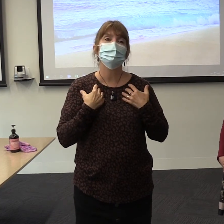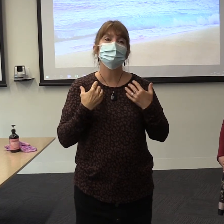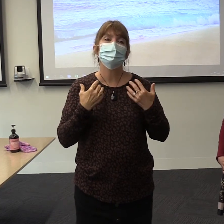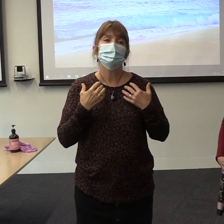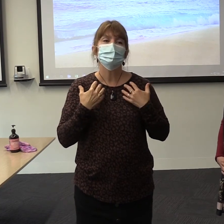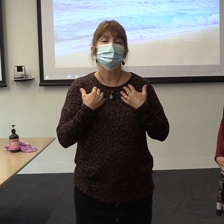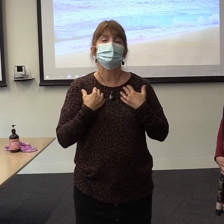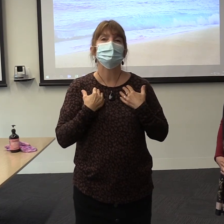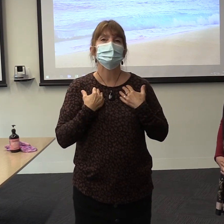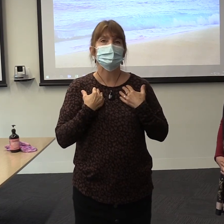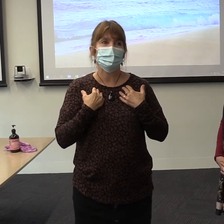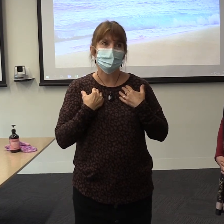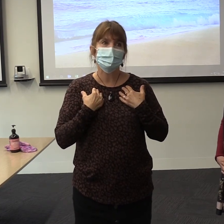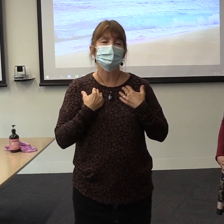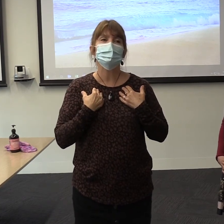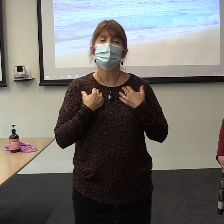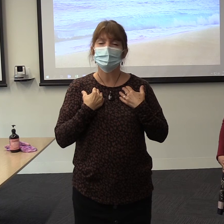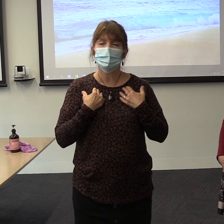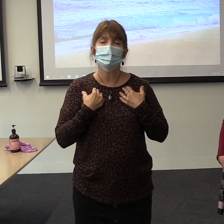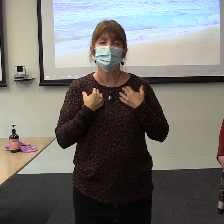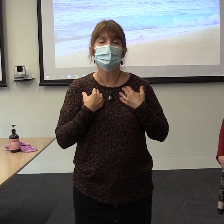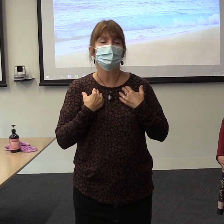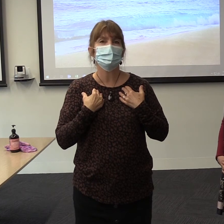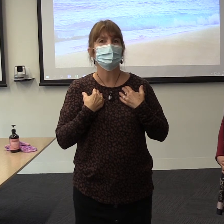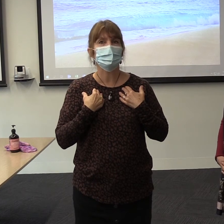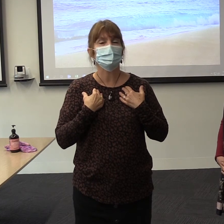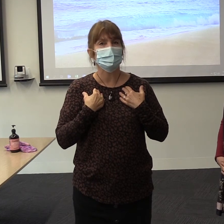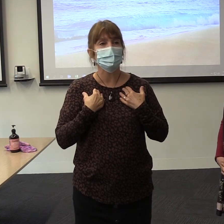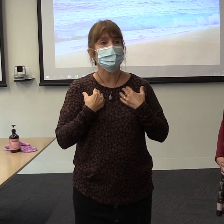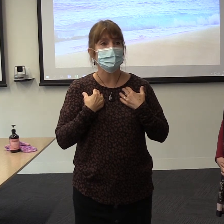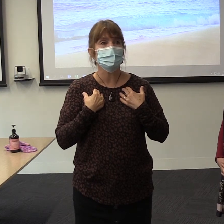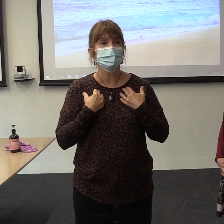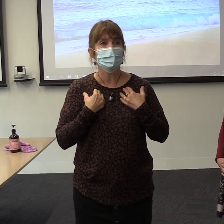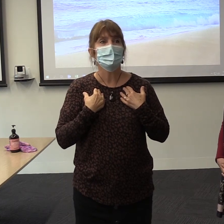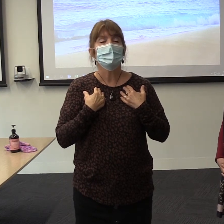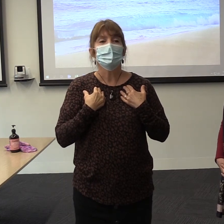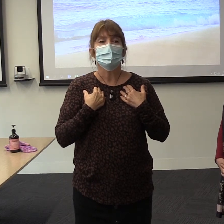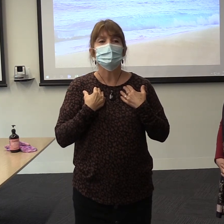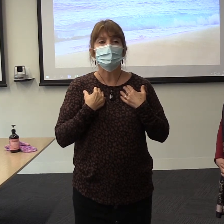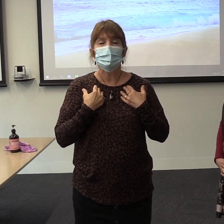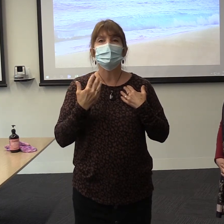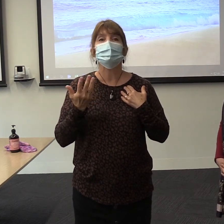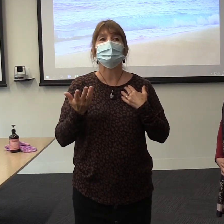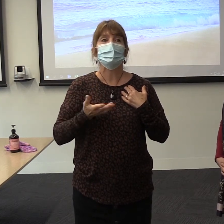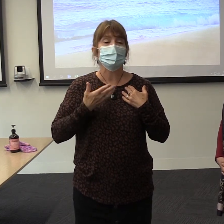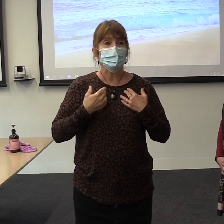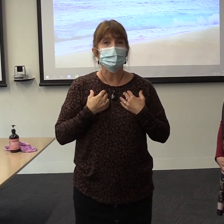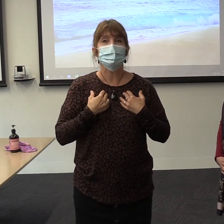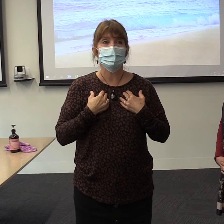kindness towards yourself. So particularly if you're going through a bit of a rough time, it's really good to bring compassion to